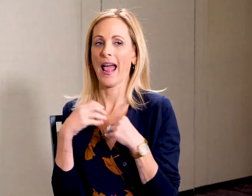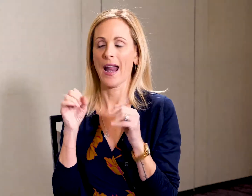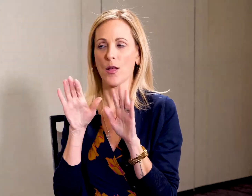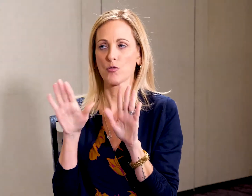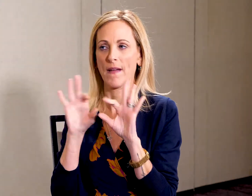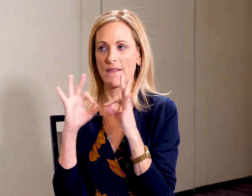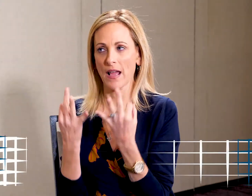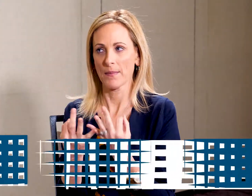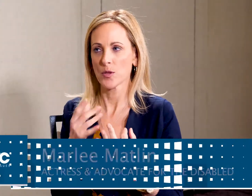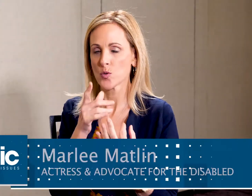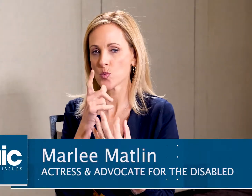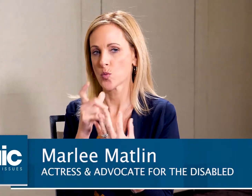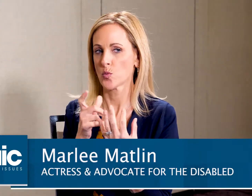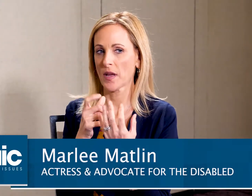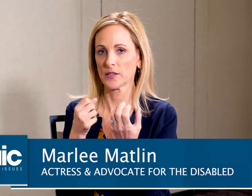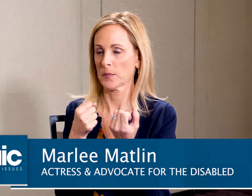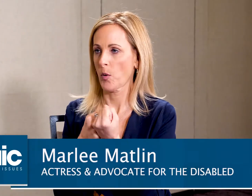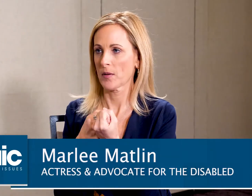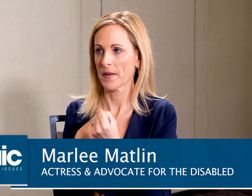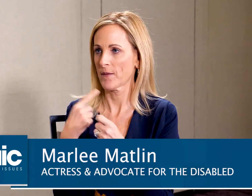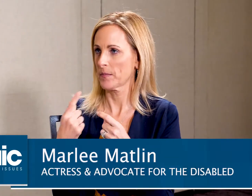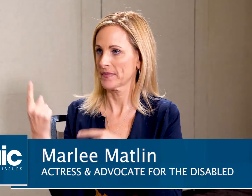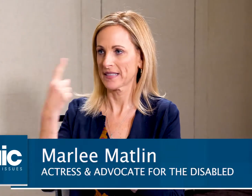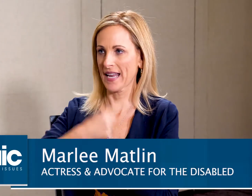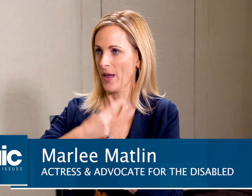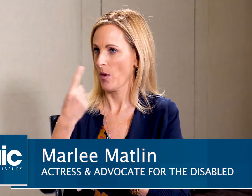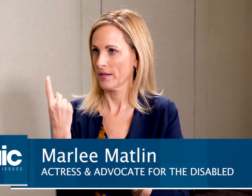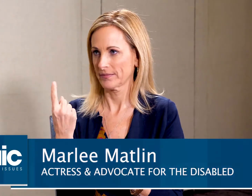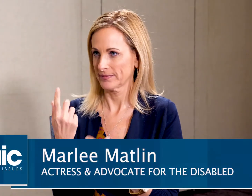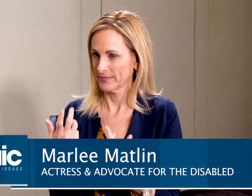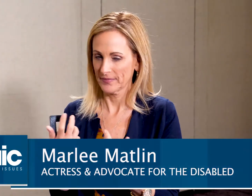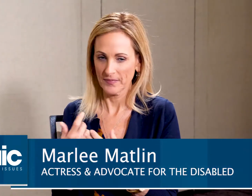Actually, I had a great family. They were extremely supportive from day one.